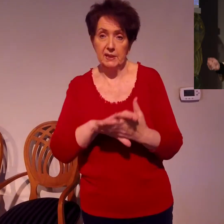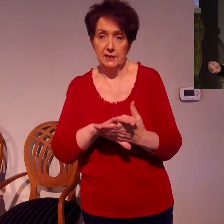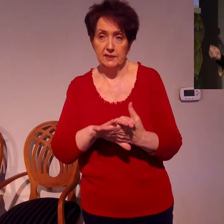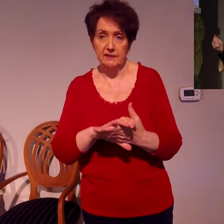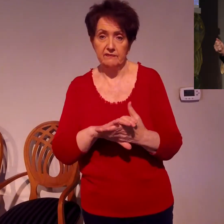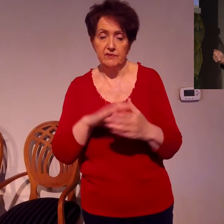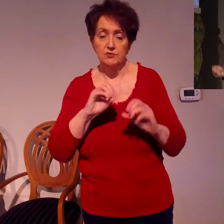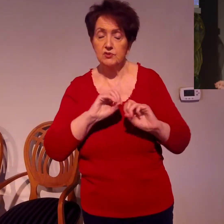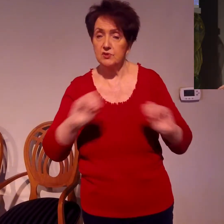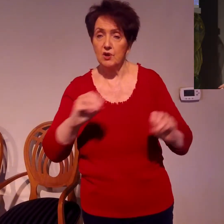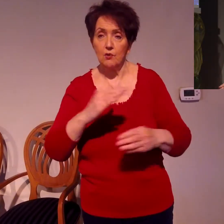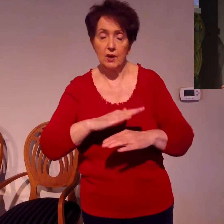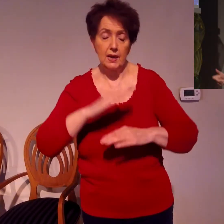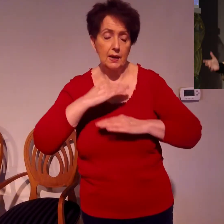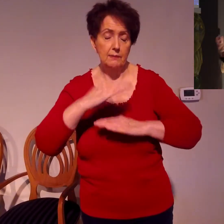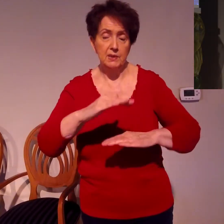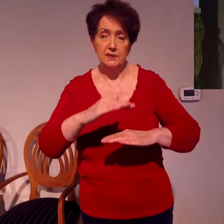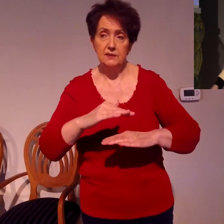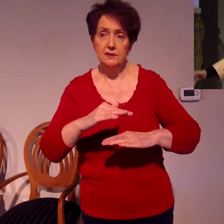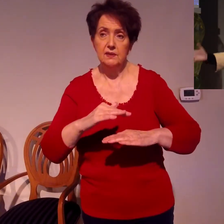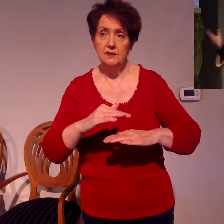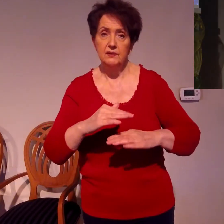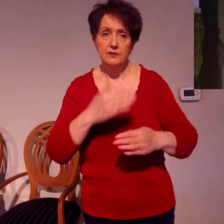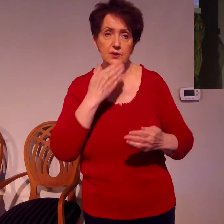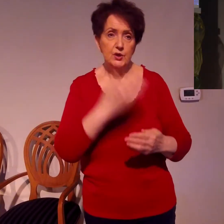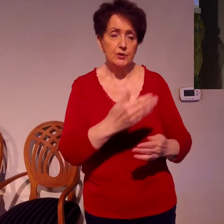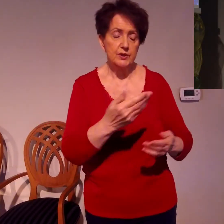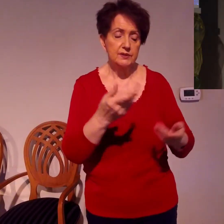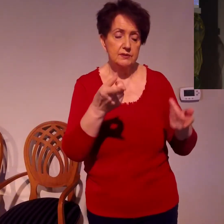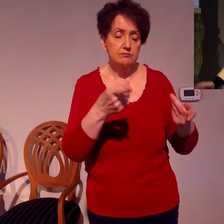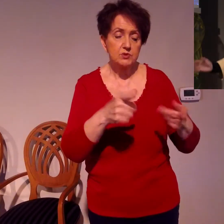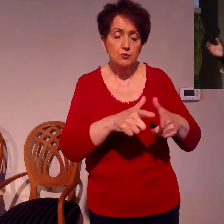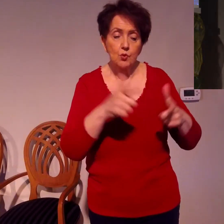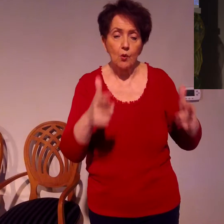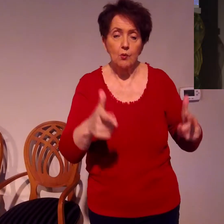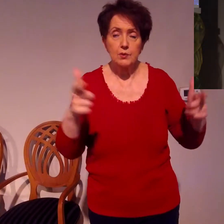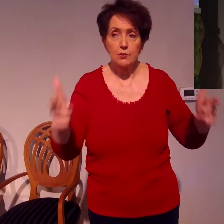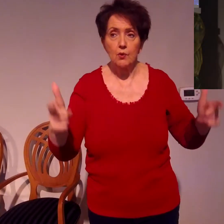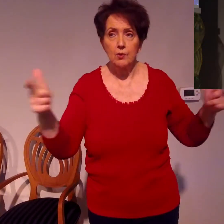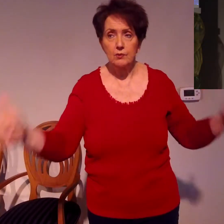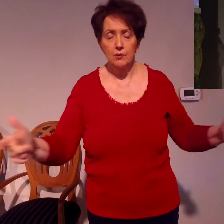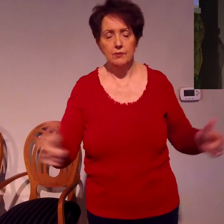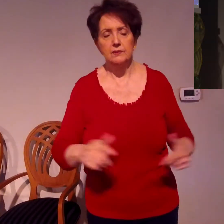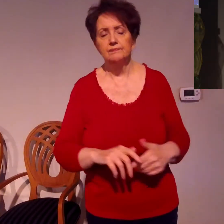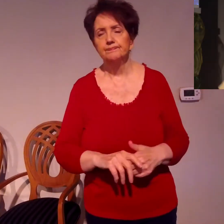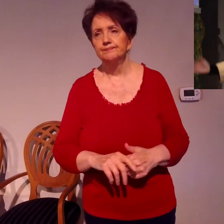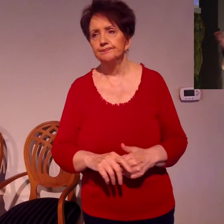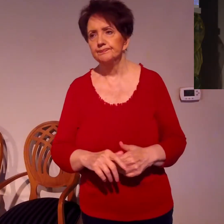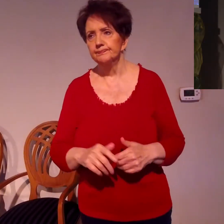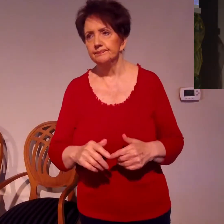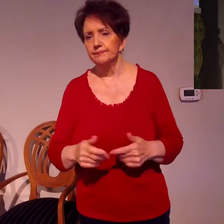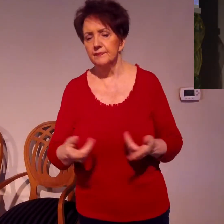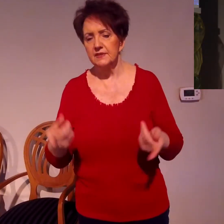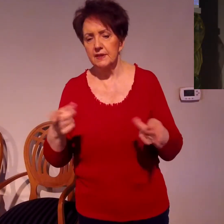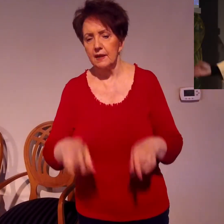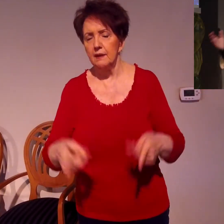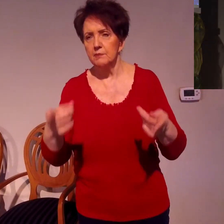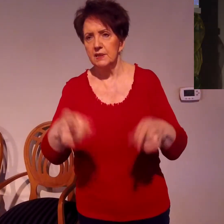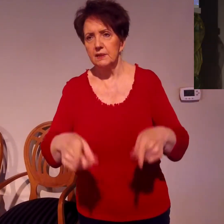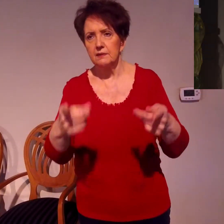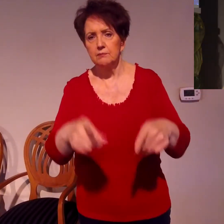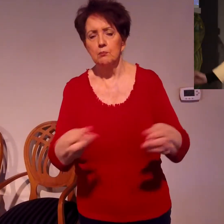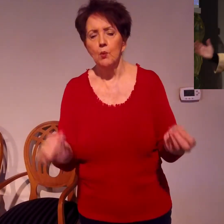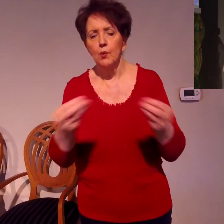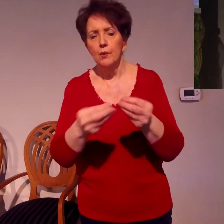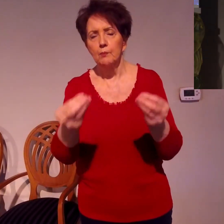no limit to my good, the good keeps growing. It keeps expanding. It keeps happening more